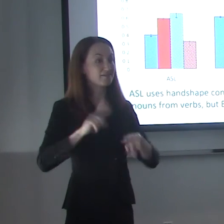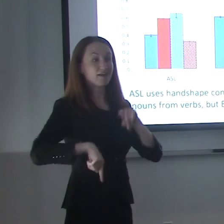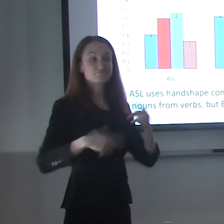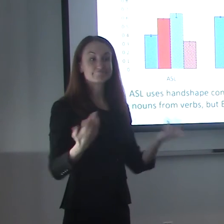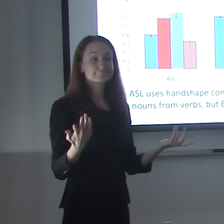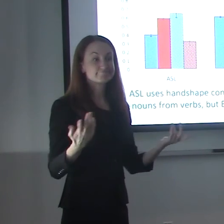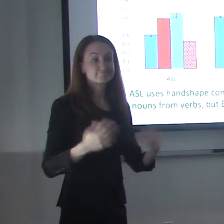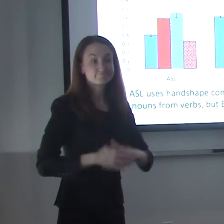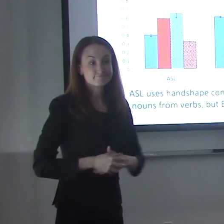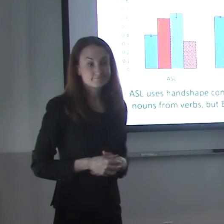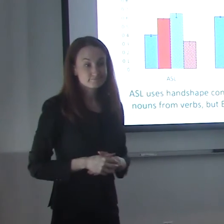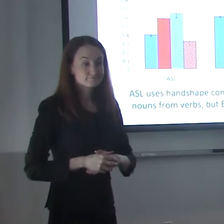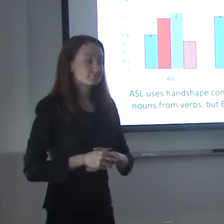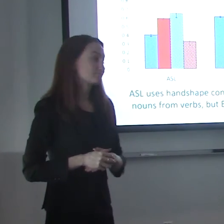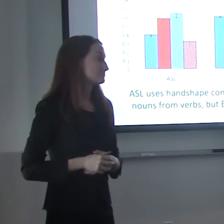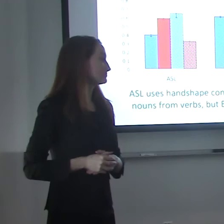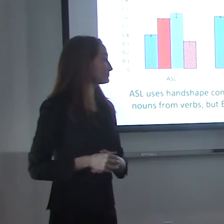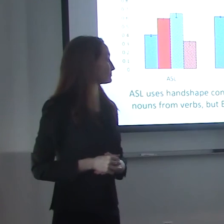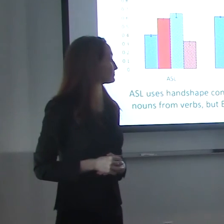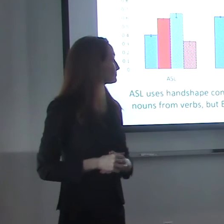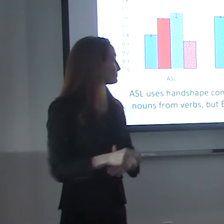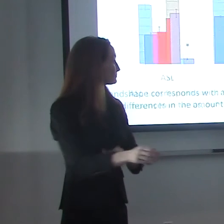noun-verb distinction.